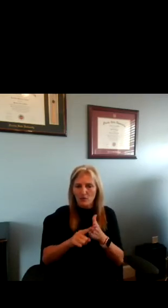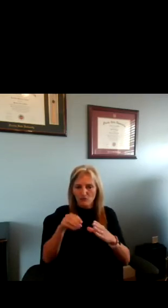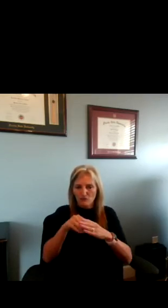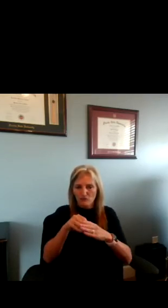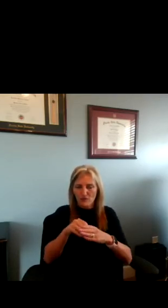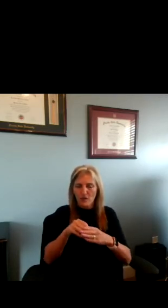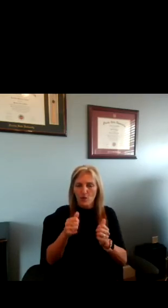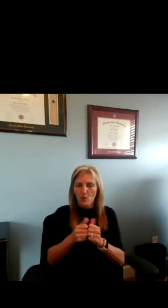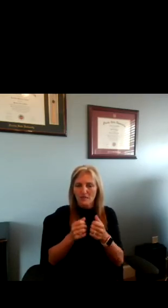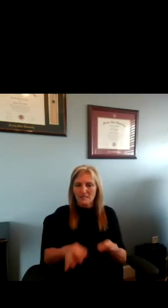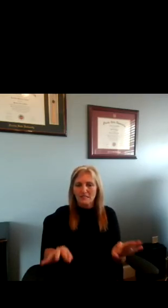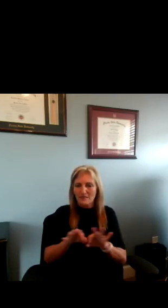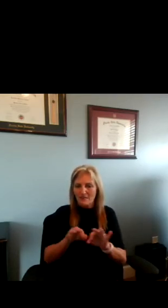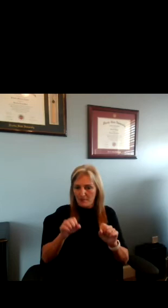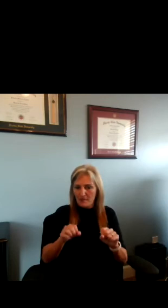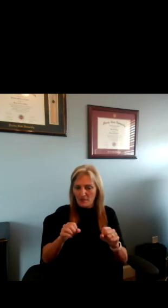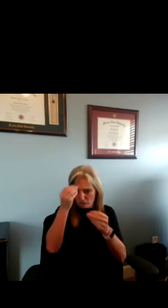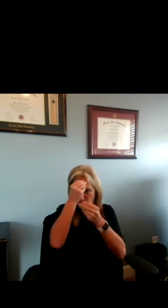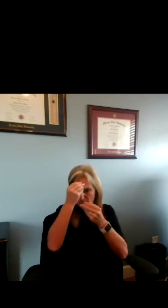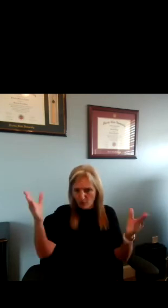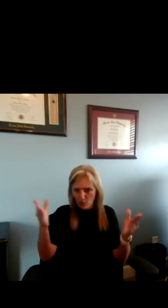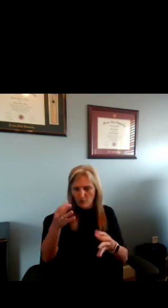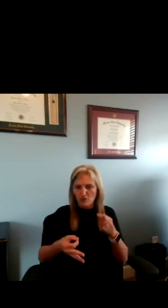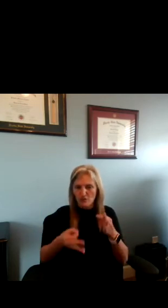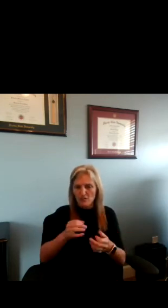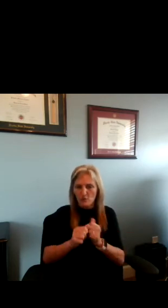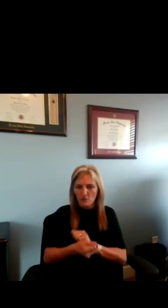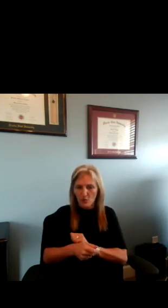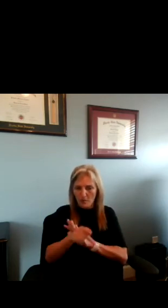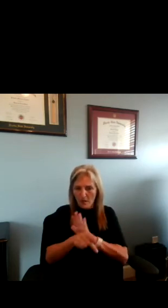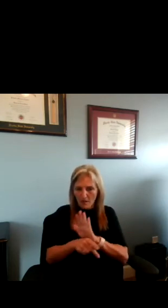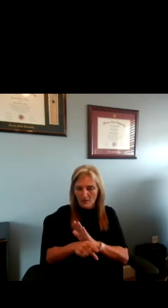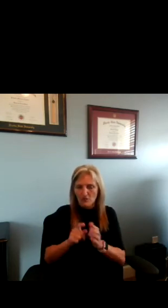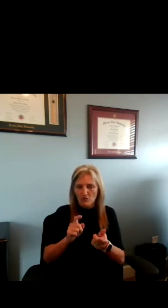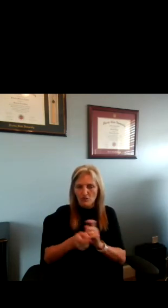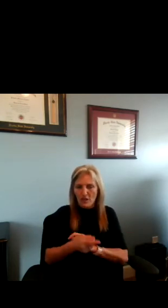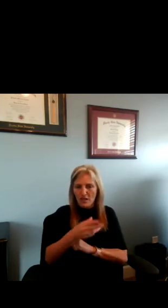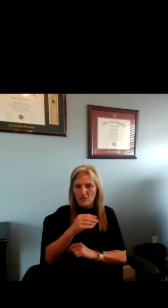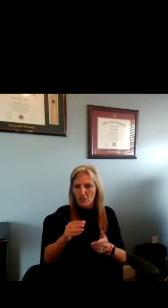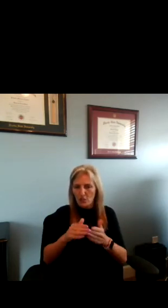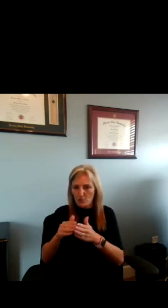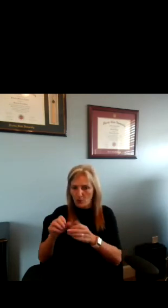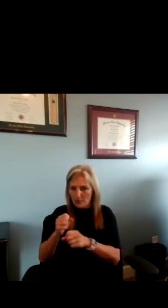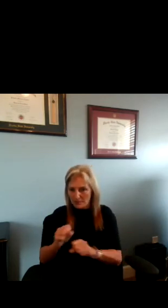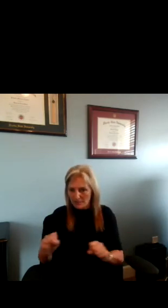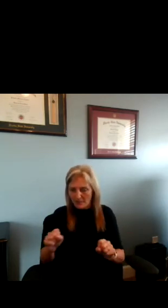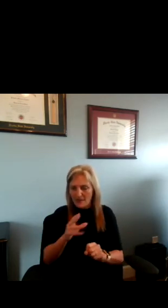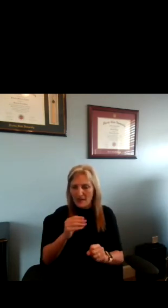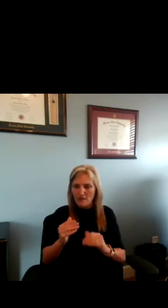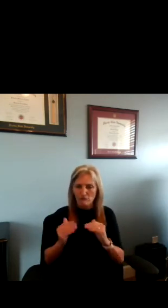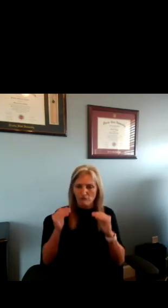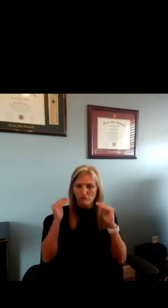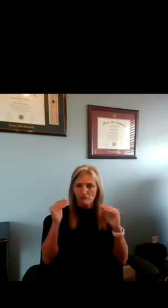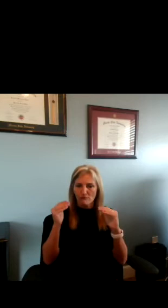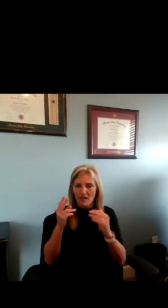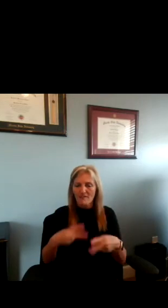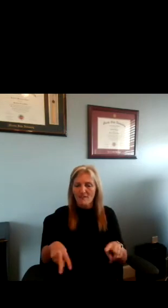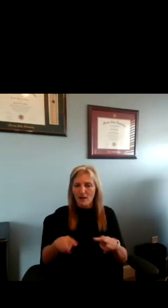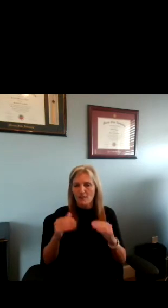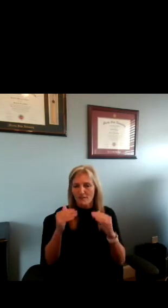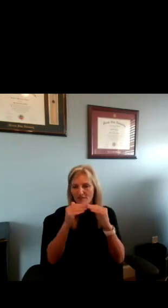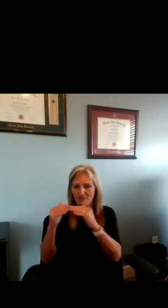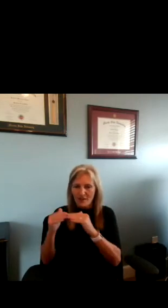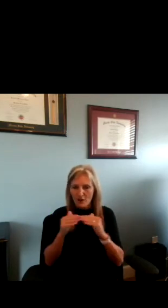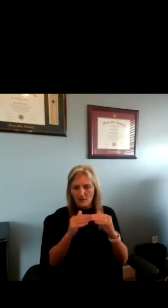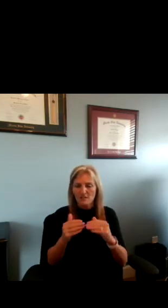have significant potential to inform justice reform, policy change, and community safety, and to advance the values of fairness,